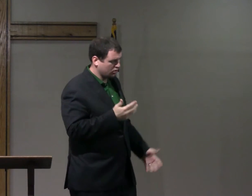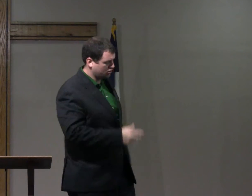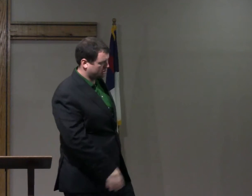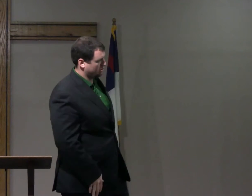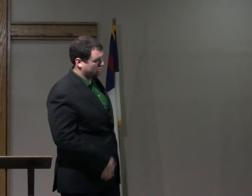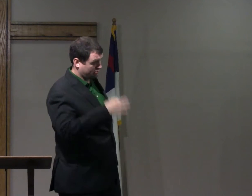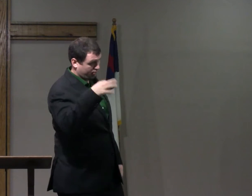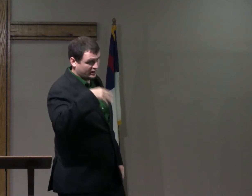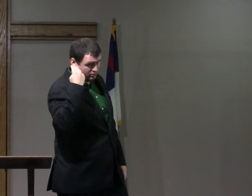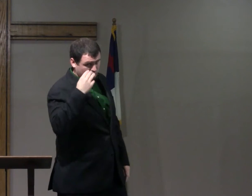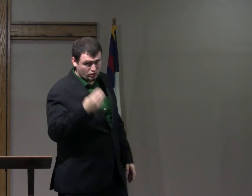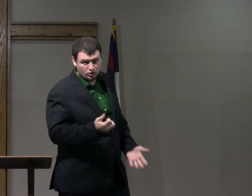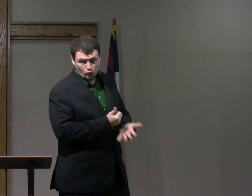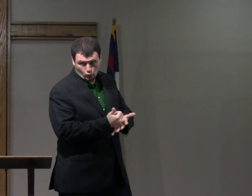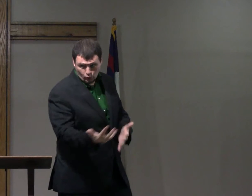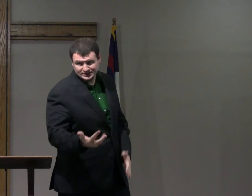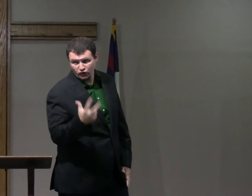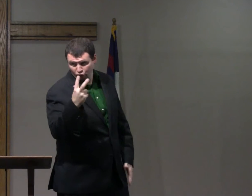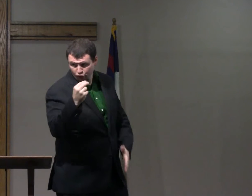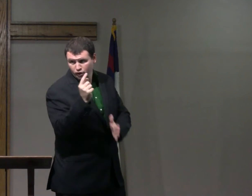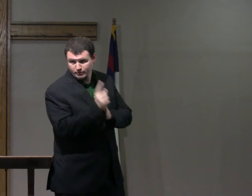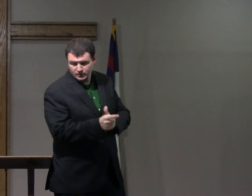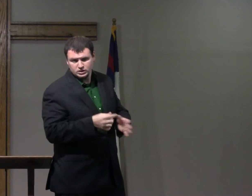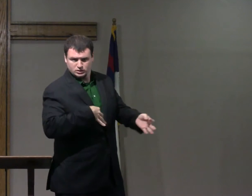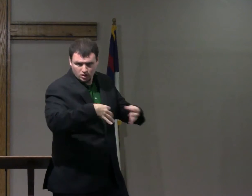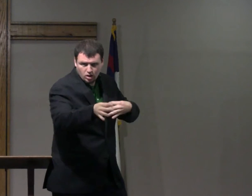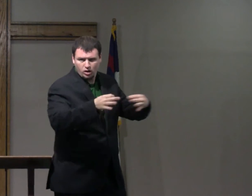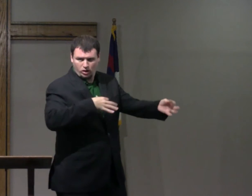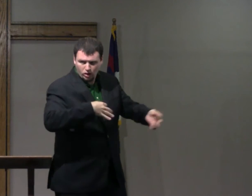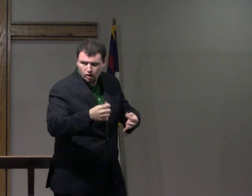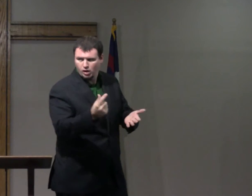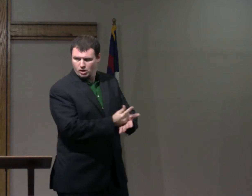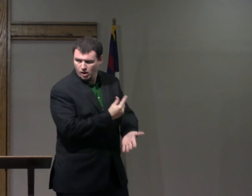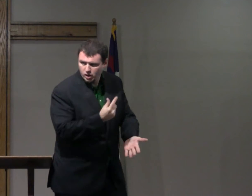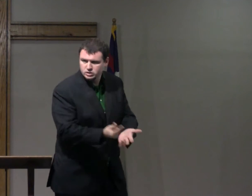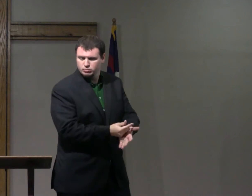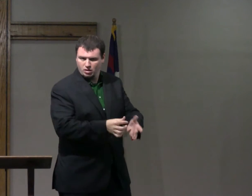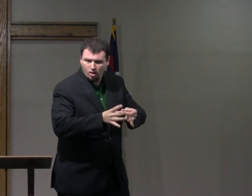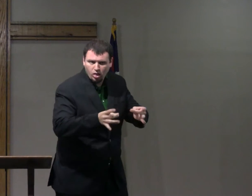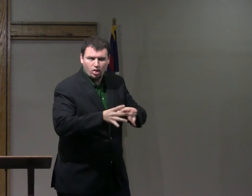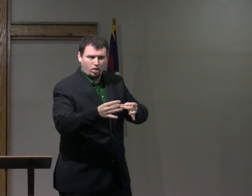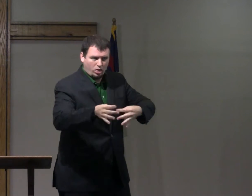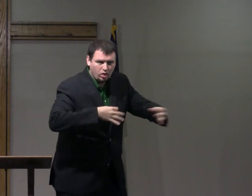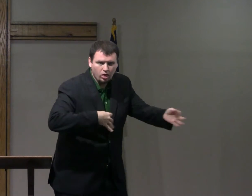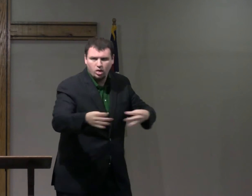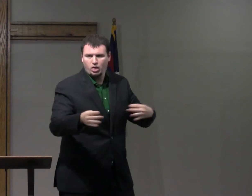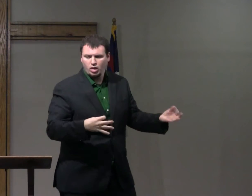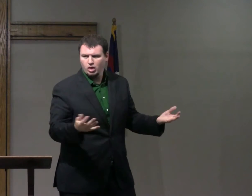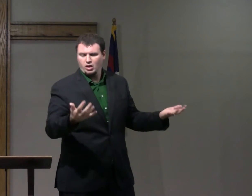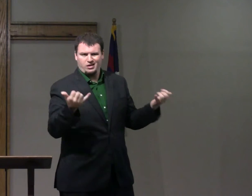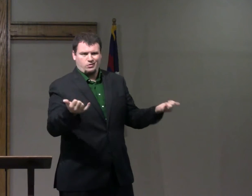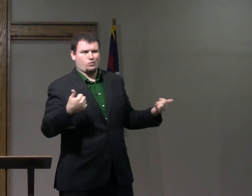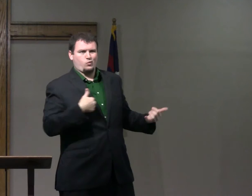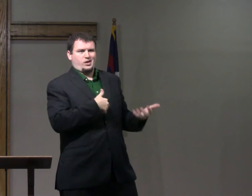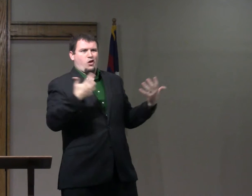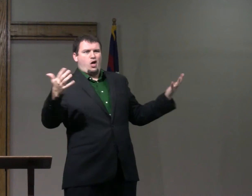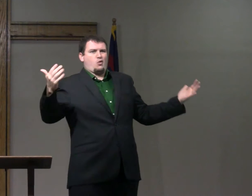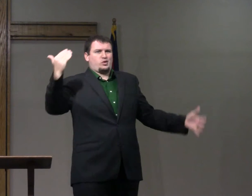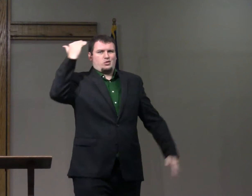So you say, okay, Pastor Mark, well, that was a waste of 30 minutes explaining the gospel and about